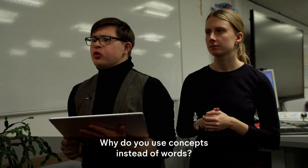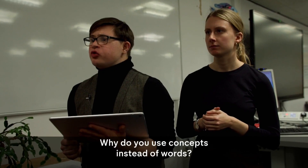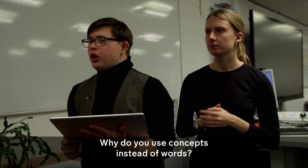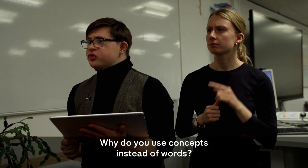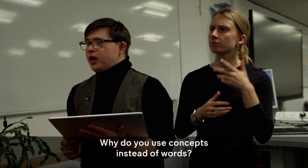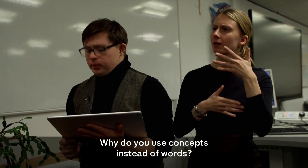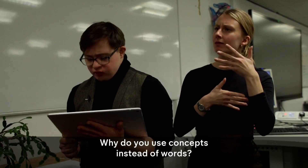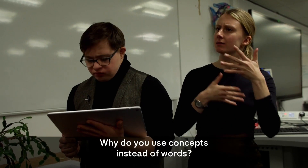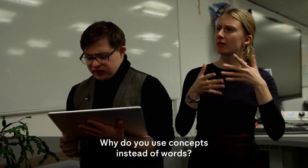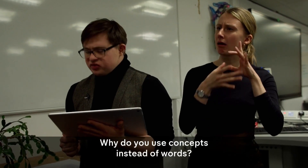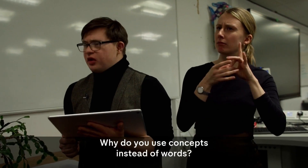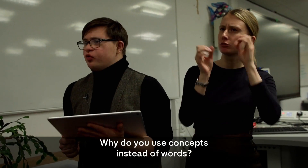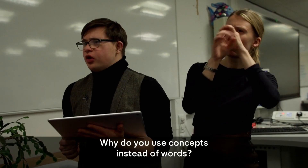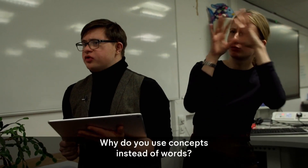use concepts instead of words?